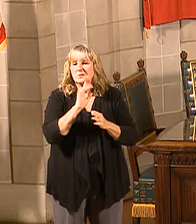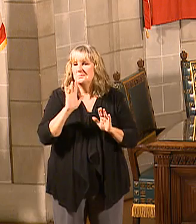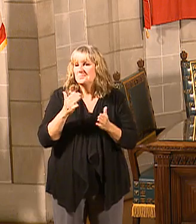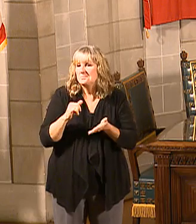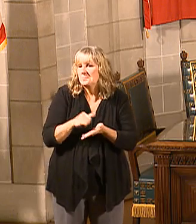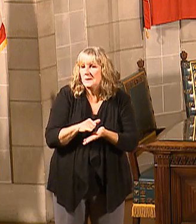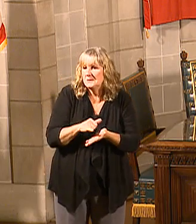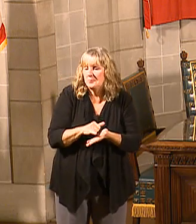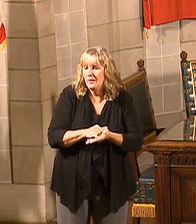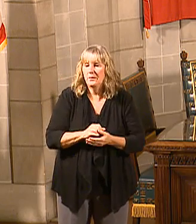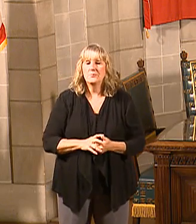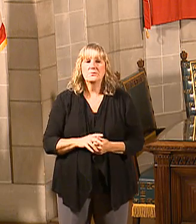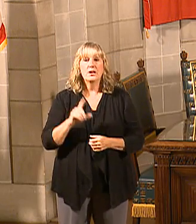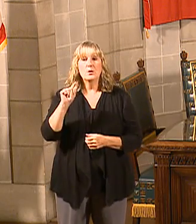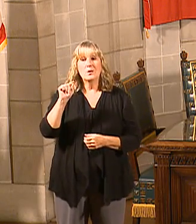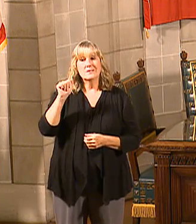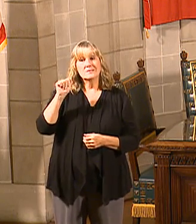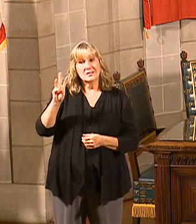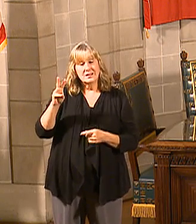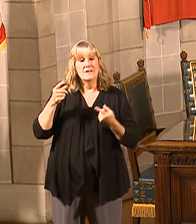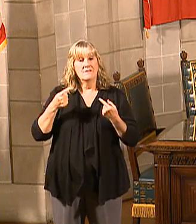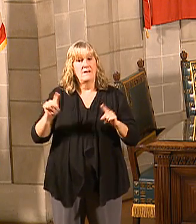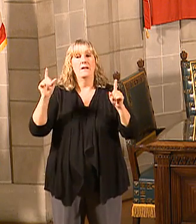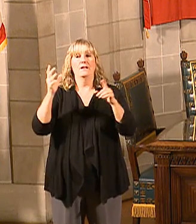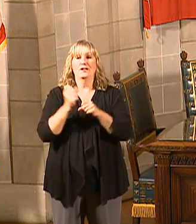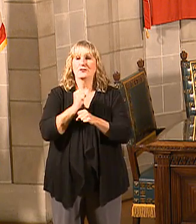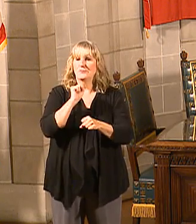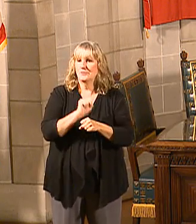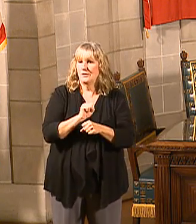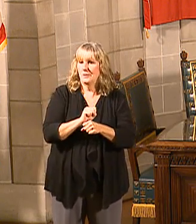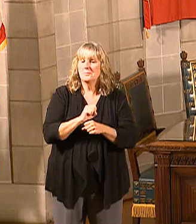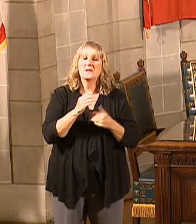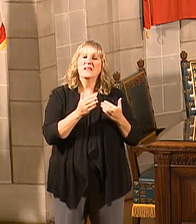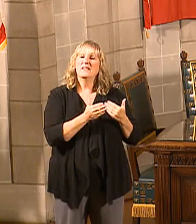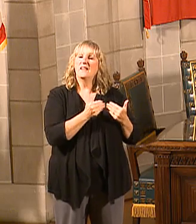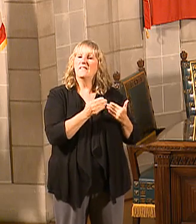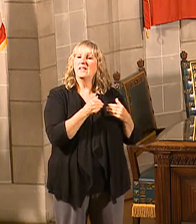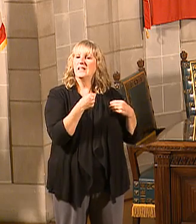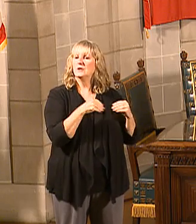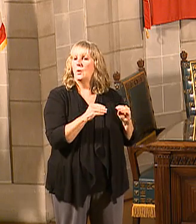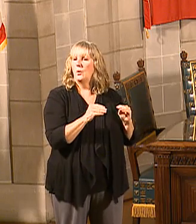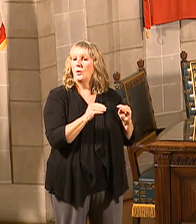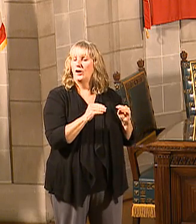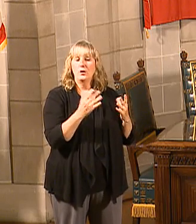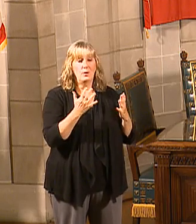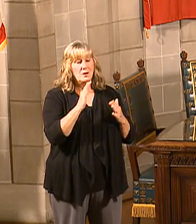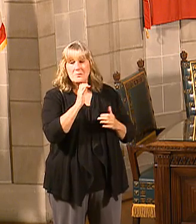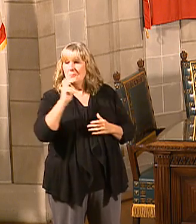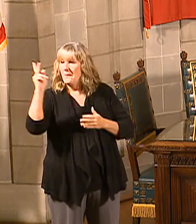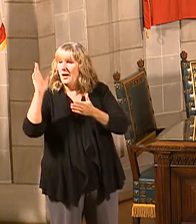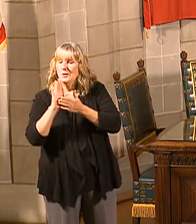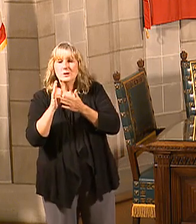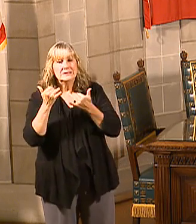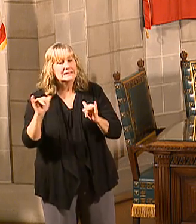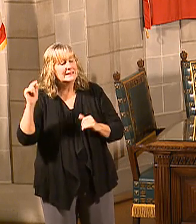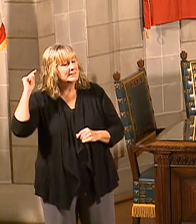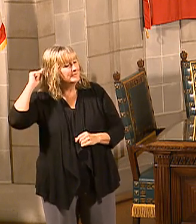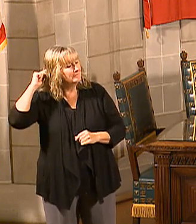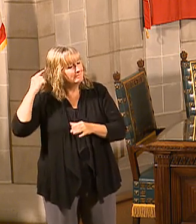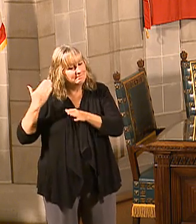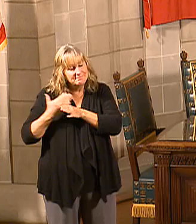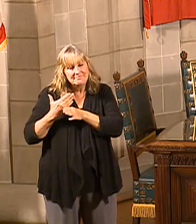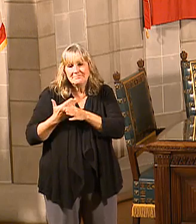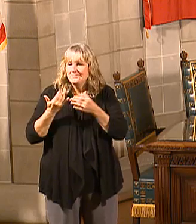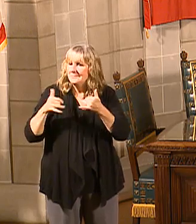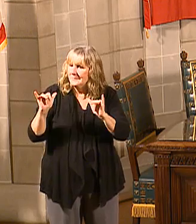In 2016, I finally landed a job working in a convenience store. The desire to return to school was still with me, and the